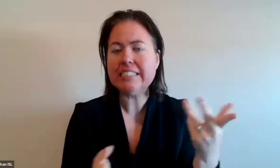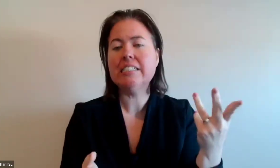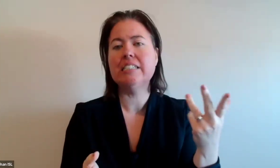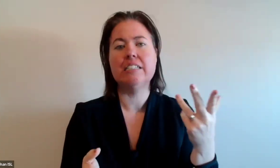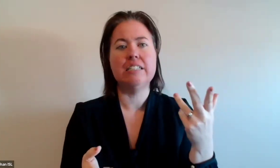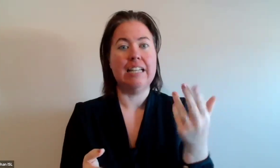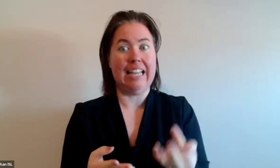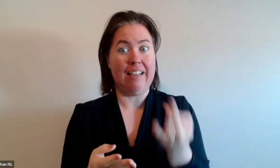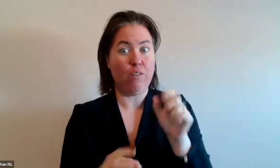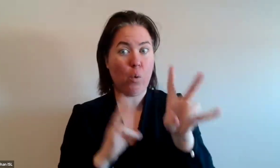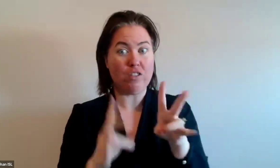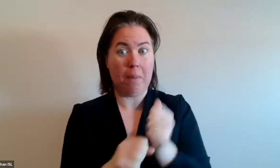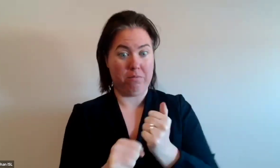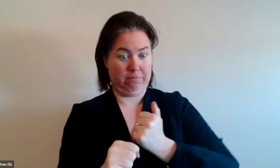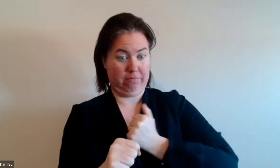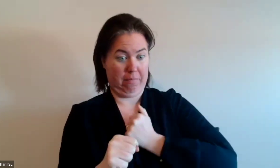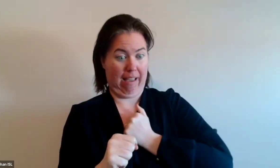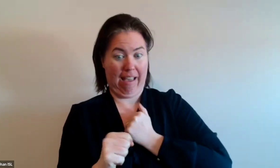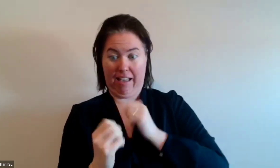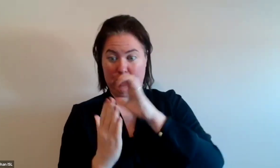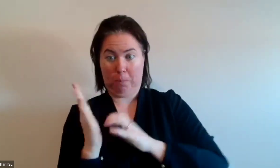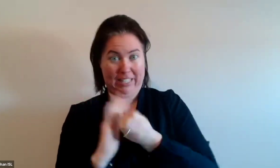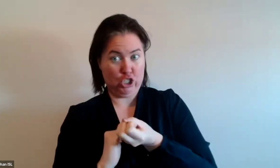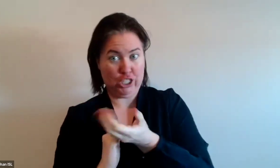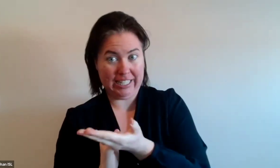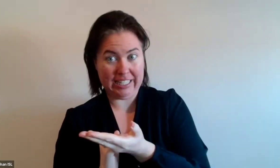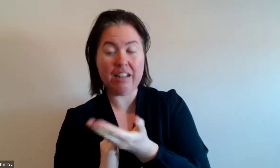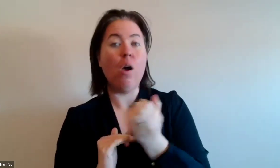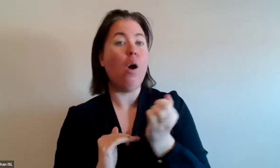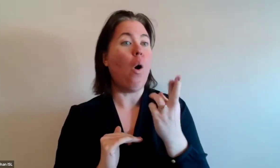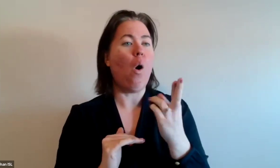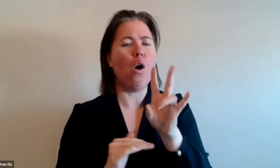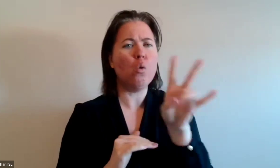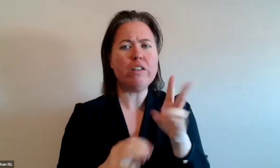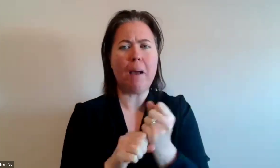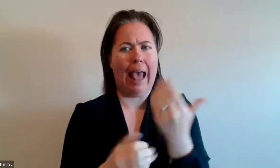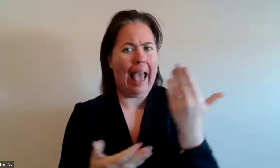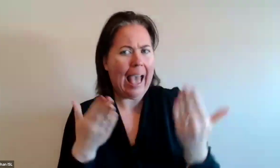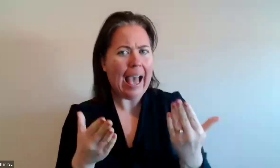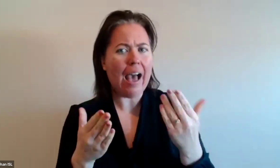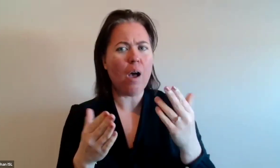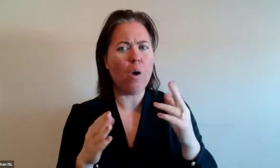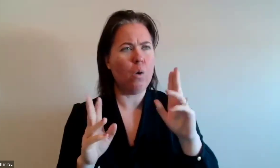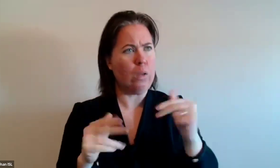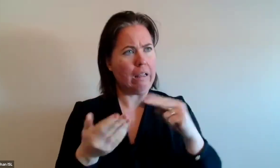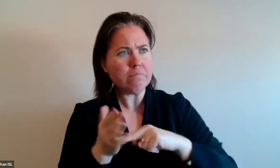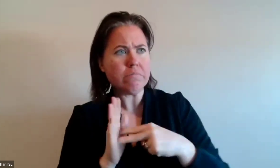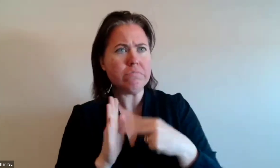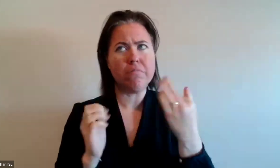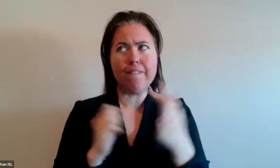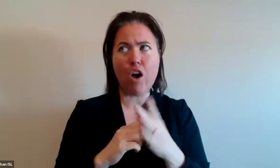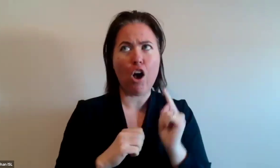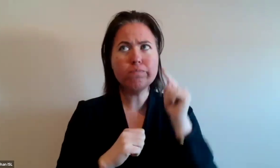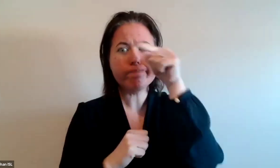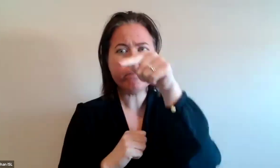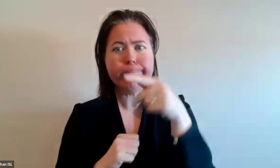whether you have questions about your own individual written submissions, questions about how to approach the verbal briefing if you have an opportunity